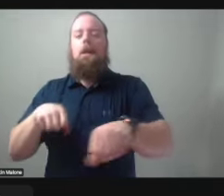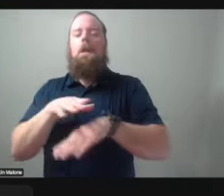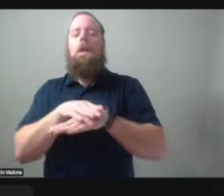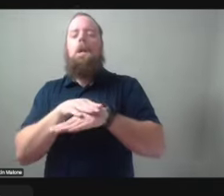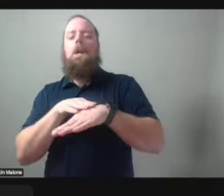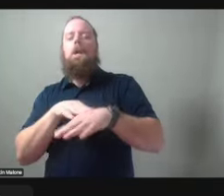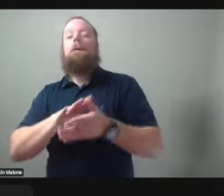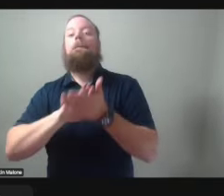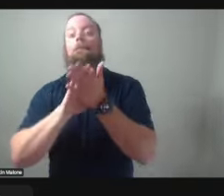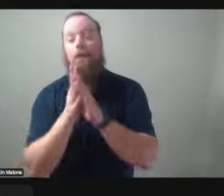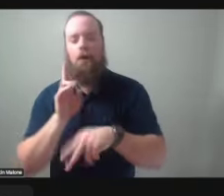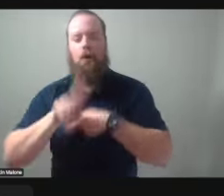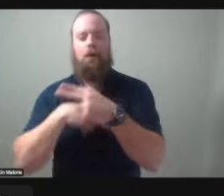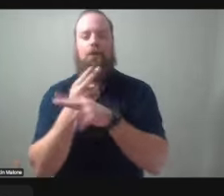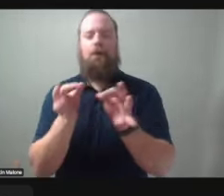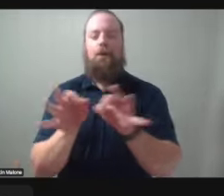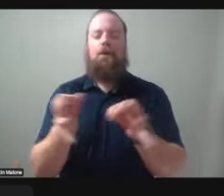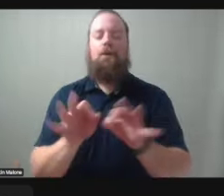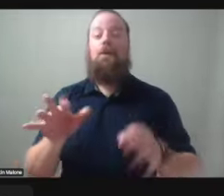One story I'd like to share with you